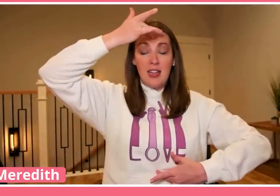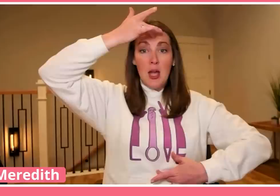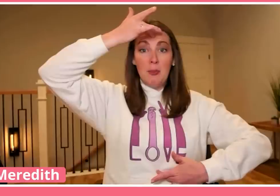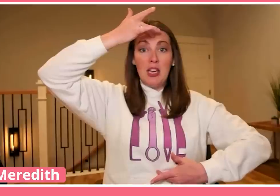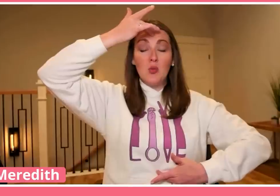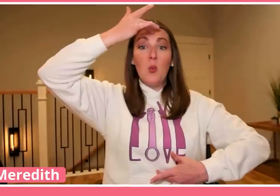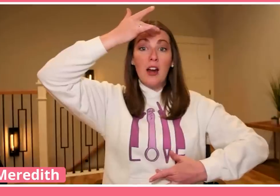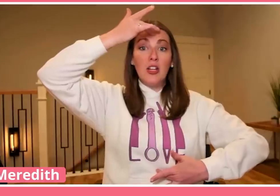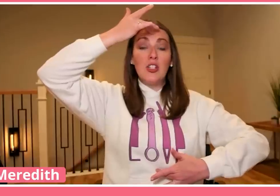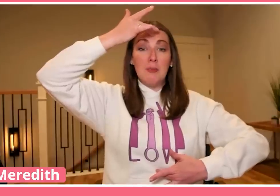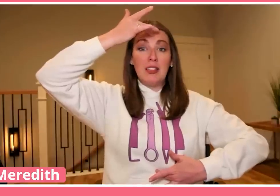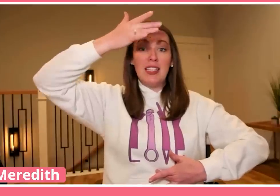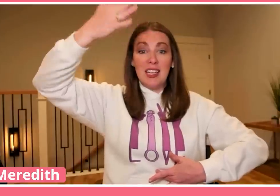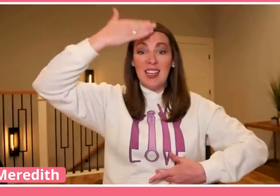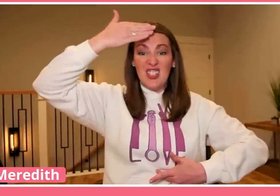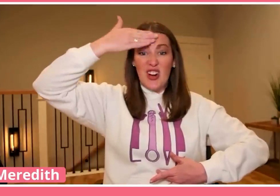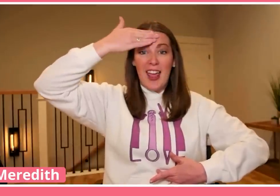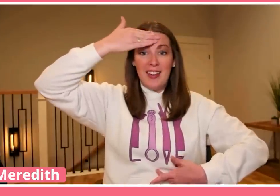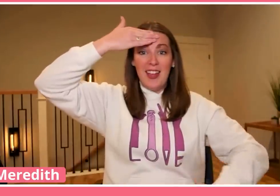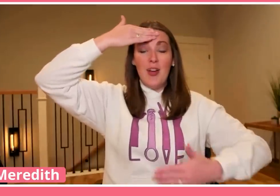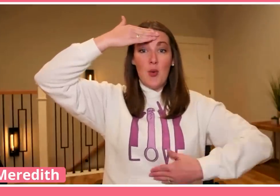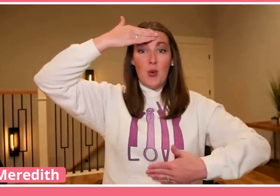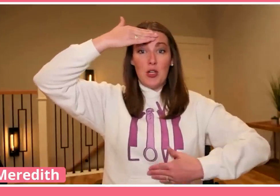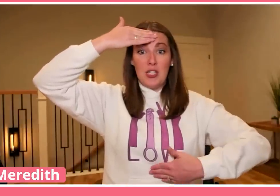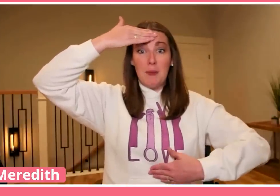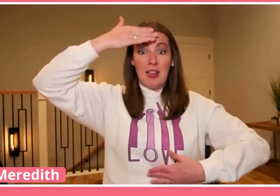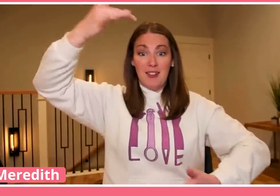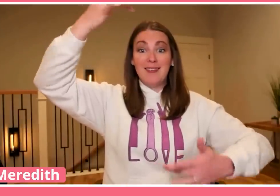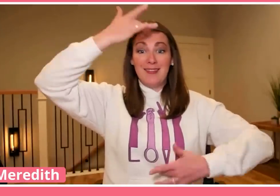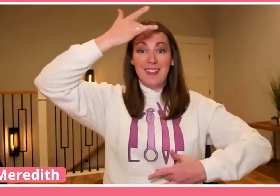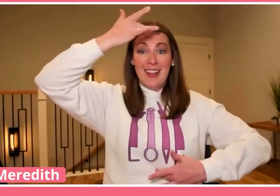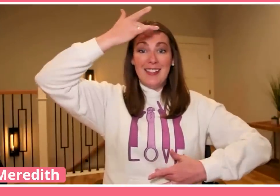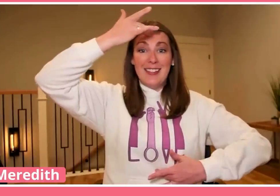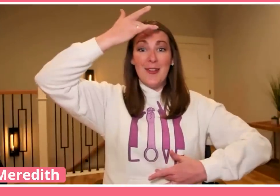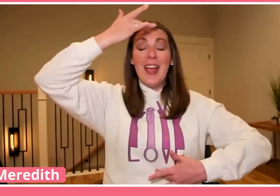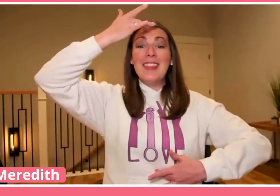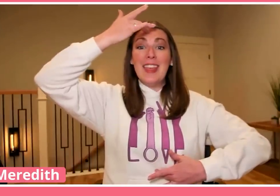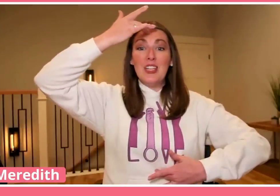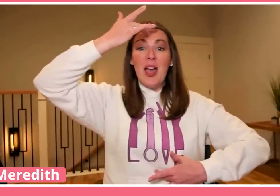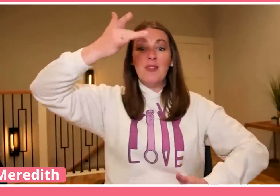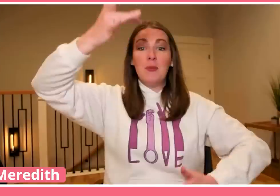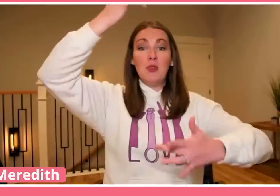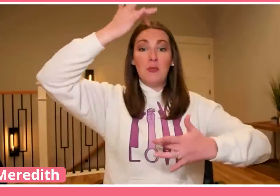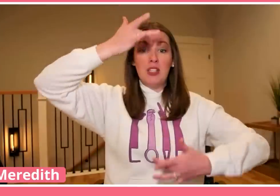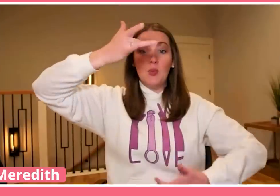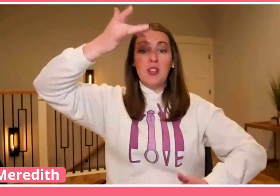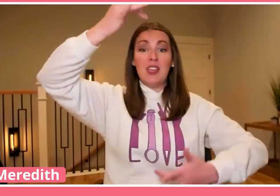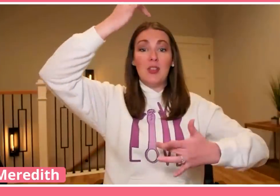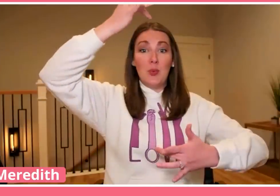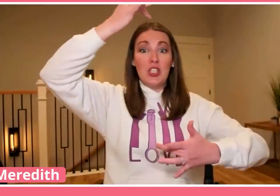because where you're typically sick is your head or your stomach. So, and then you have the movement with it, which